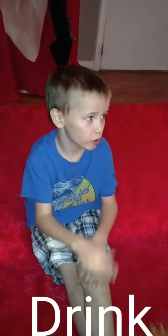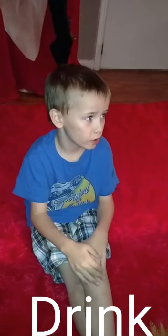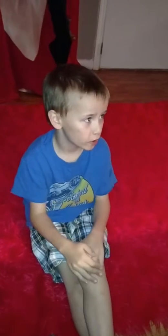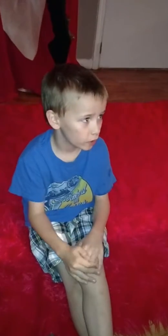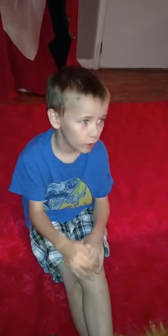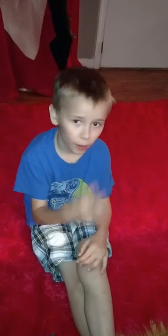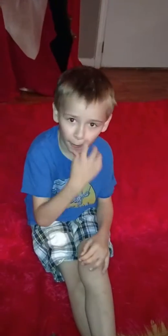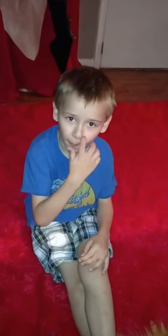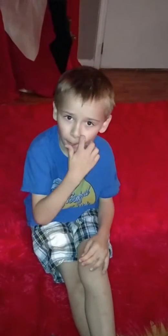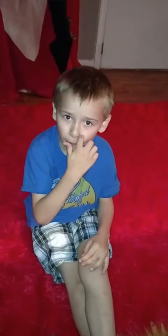Sign Daddy.